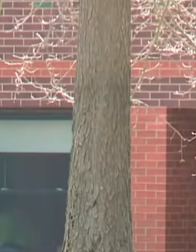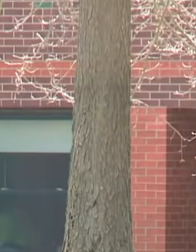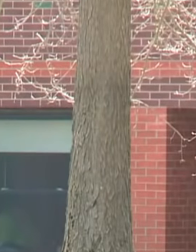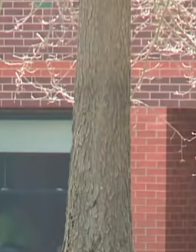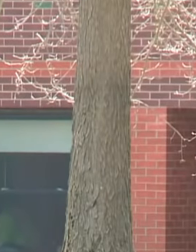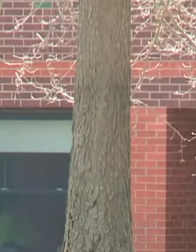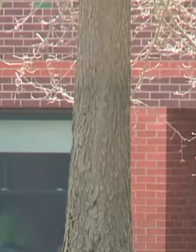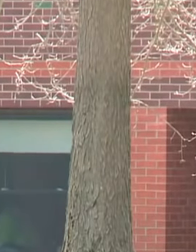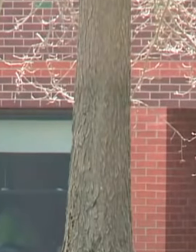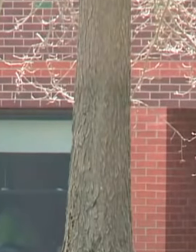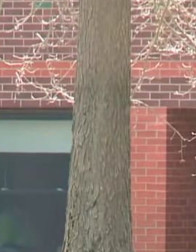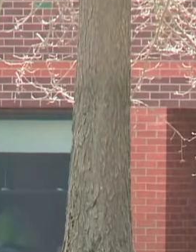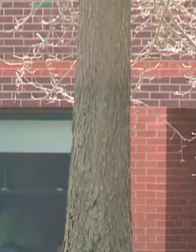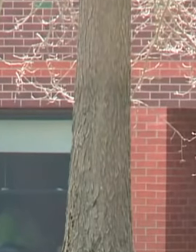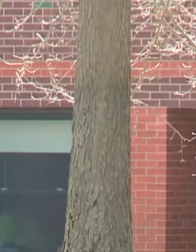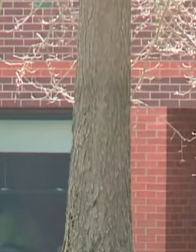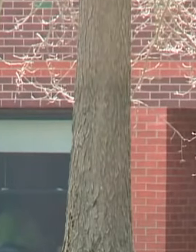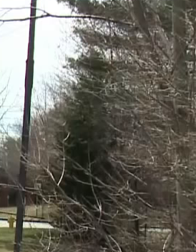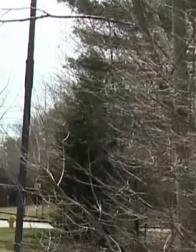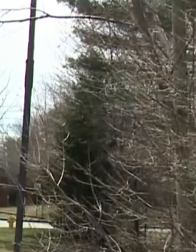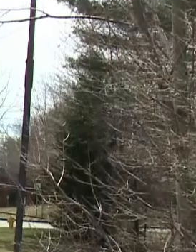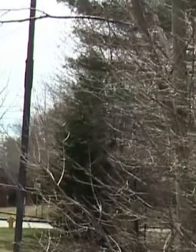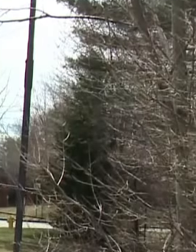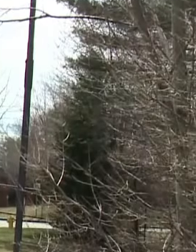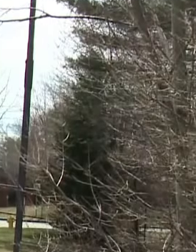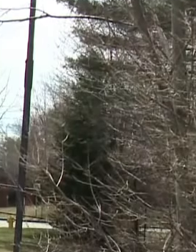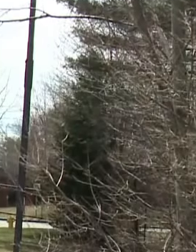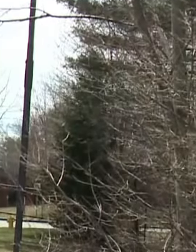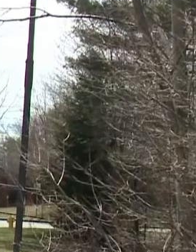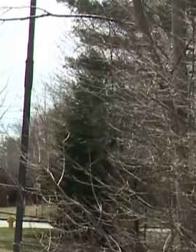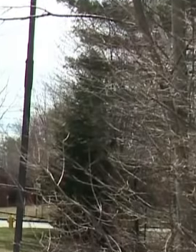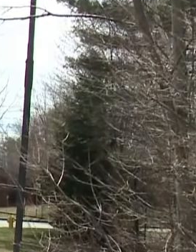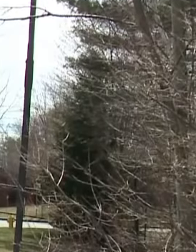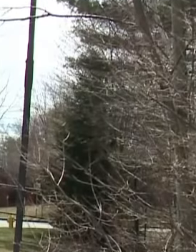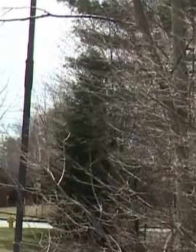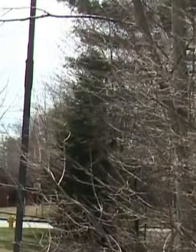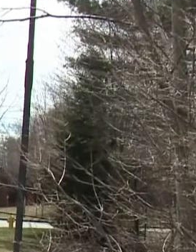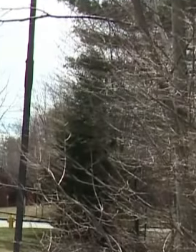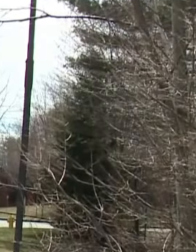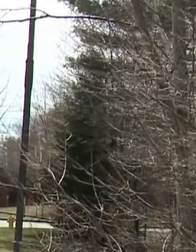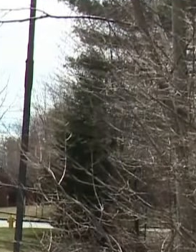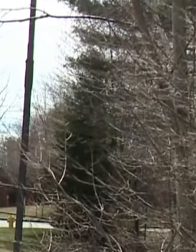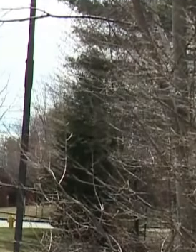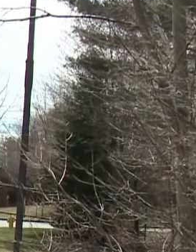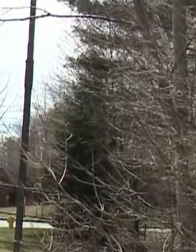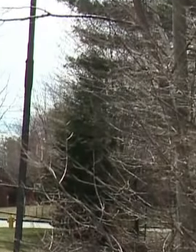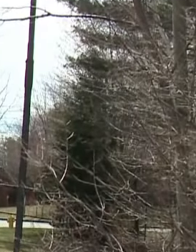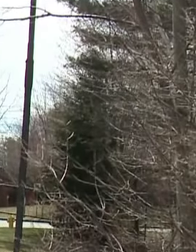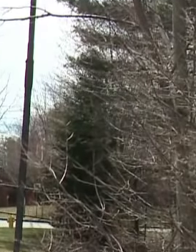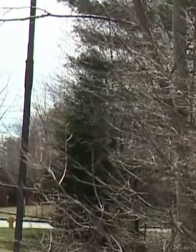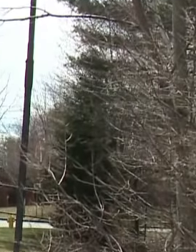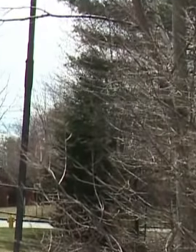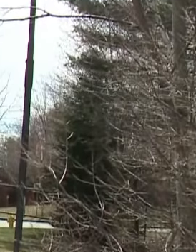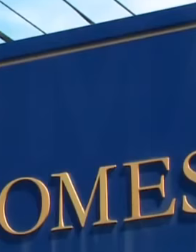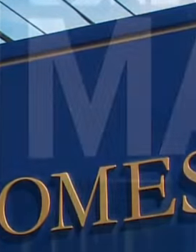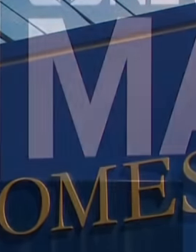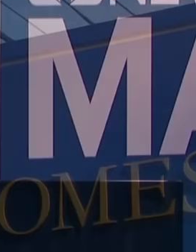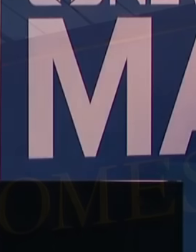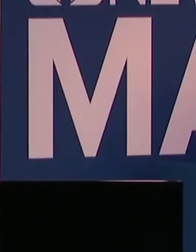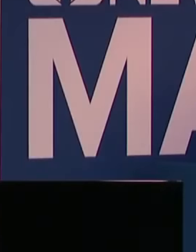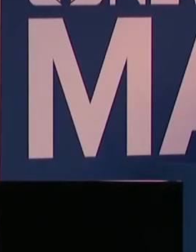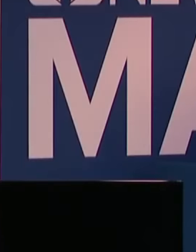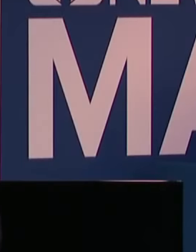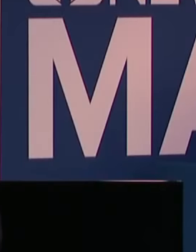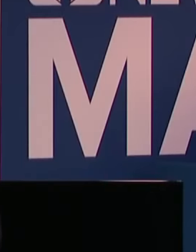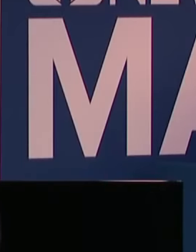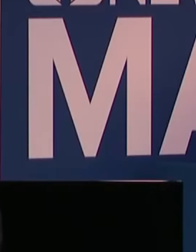began, 23 of those deaths have come in such long-term care facilities. Our total number of cases today is 937. That's